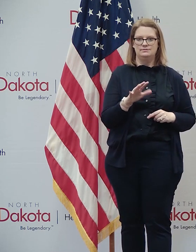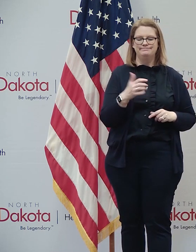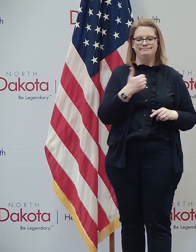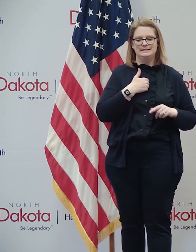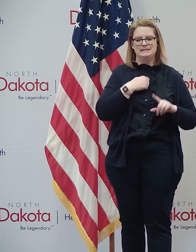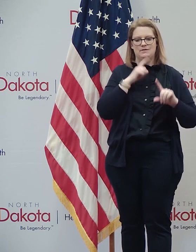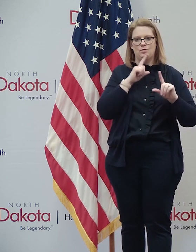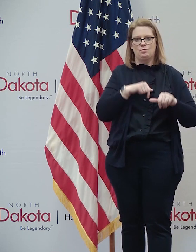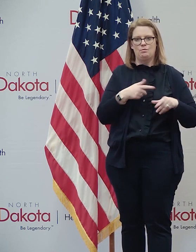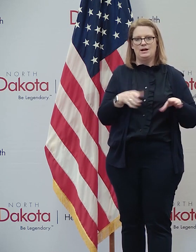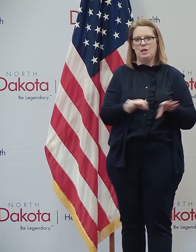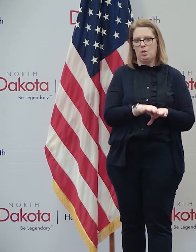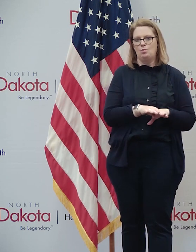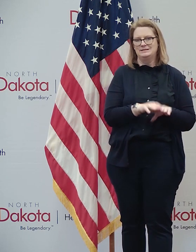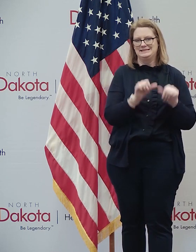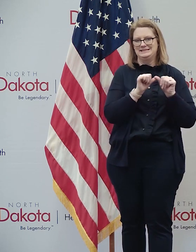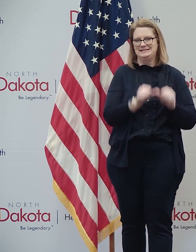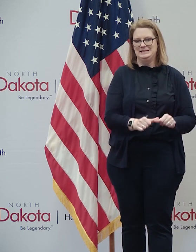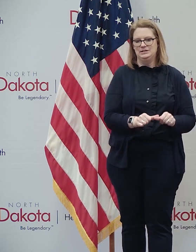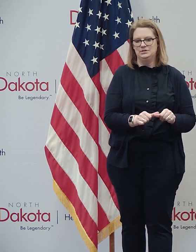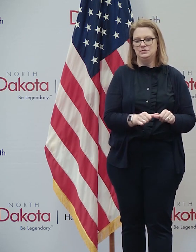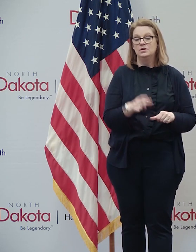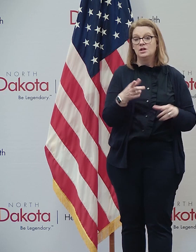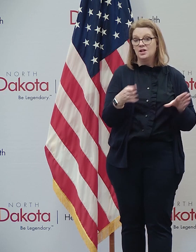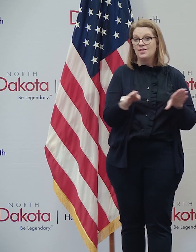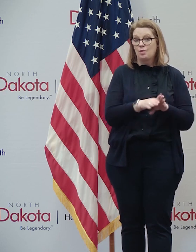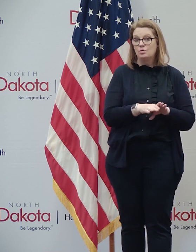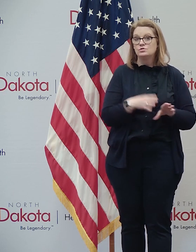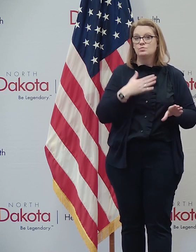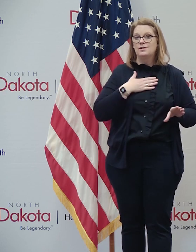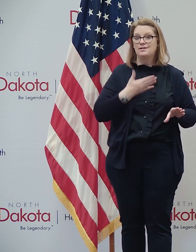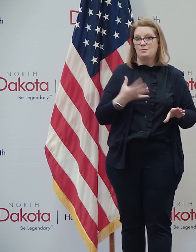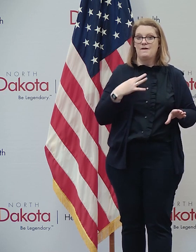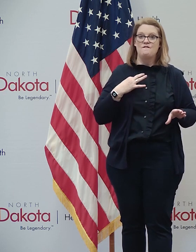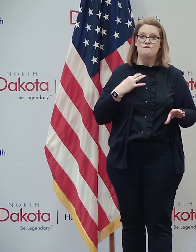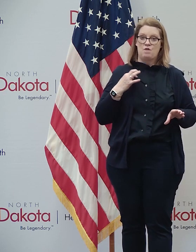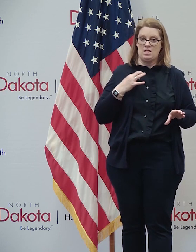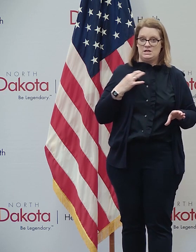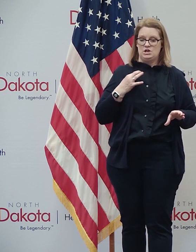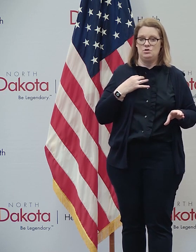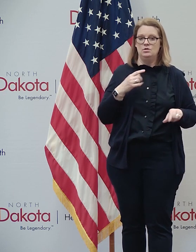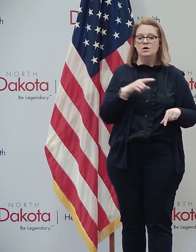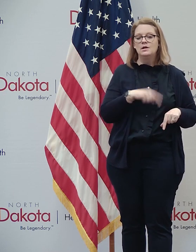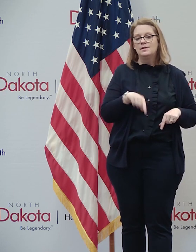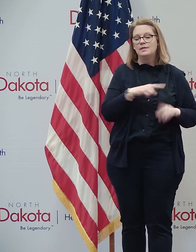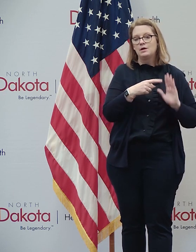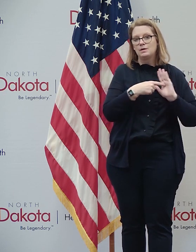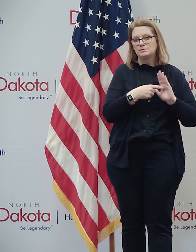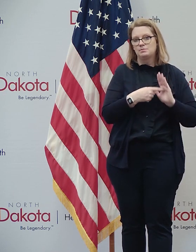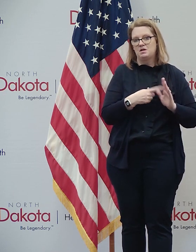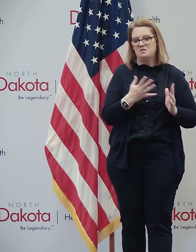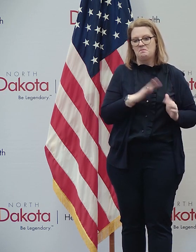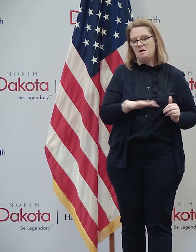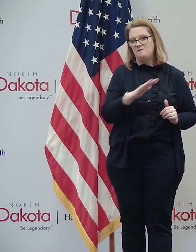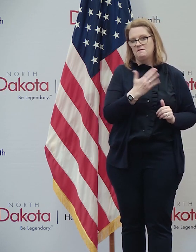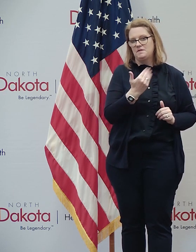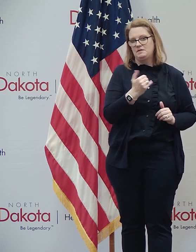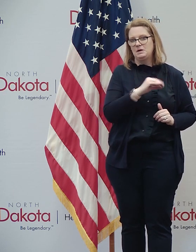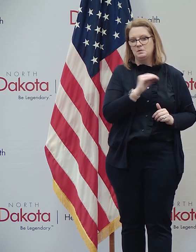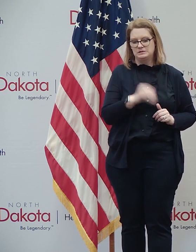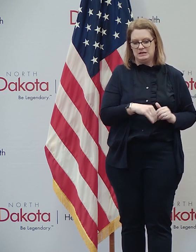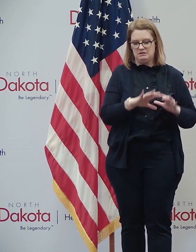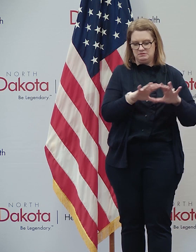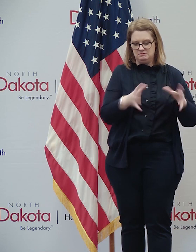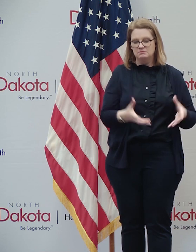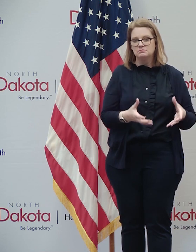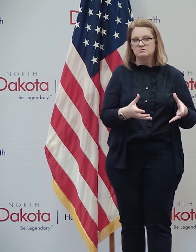self-reported that they have remained closed. Those closures were voluntarily. We know that they represent about 15% of the total licensed